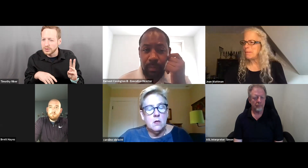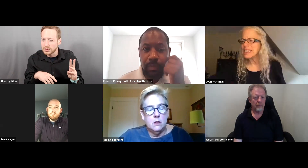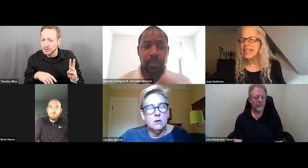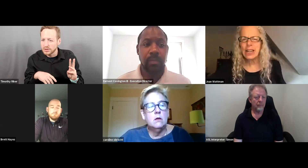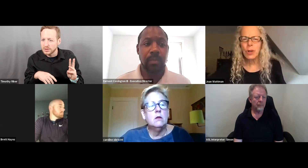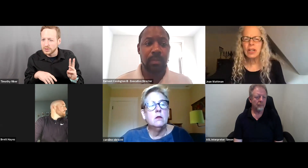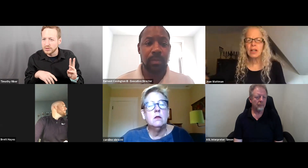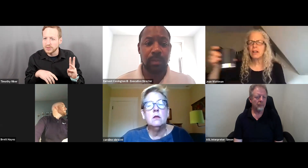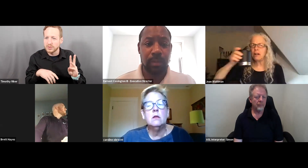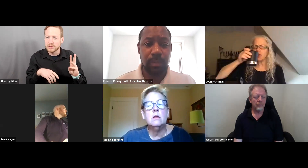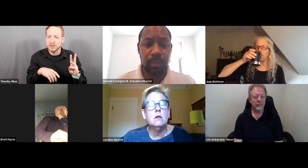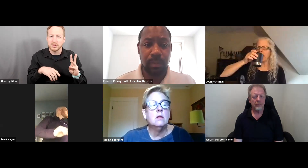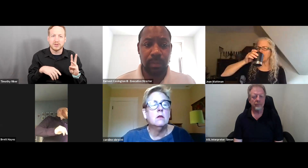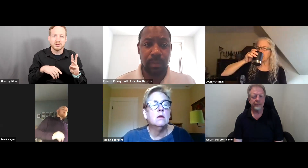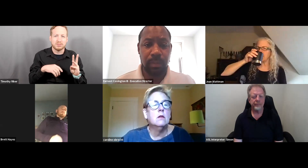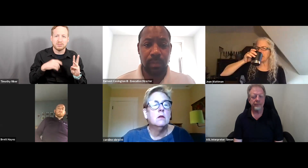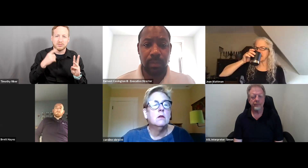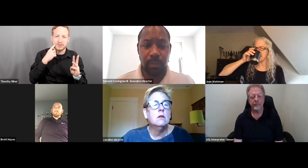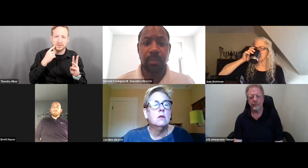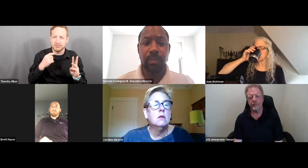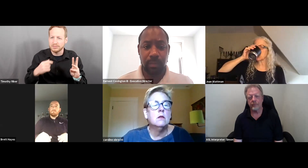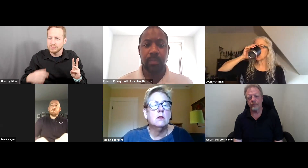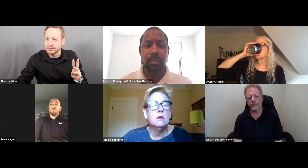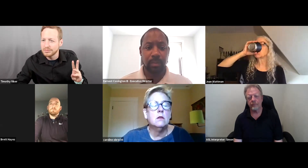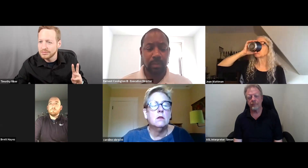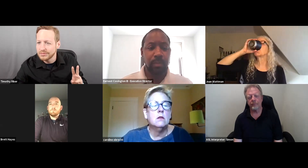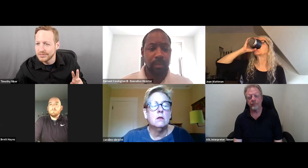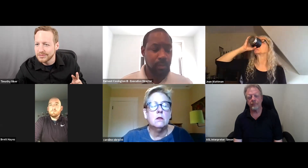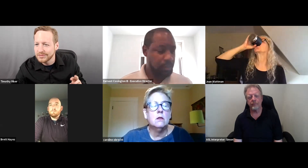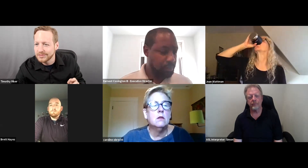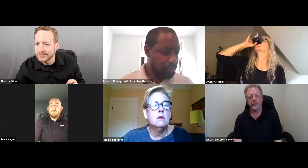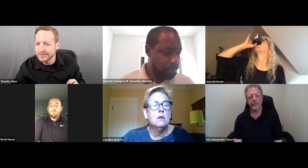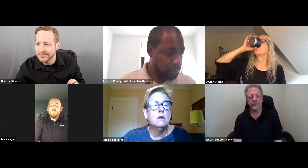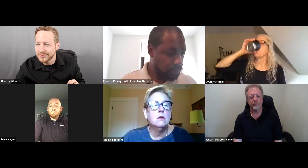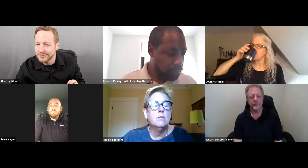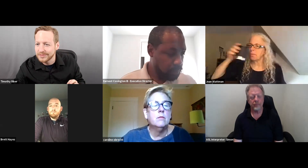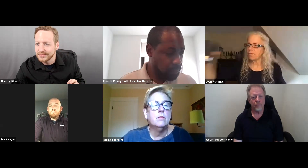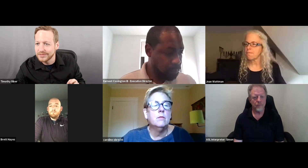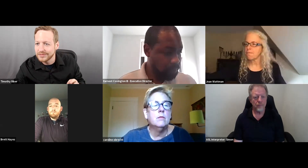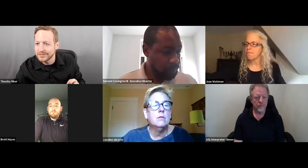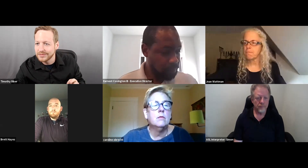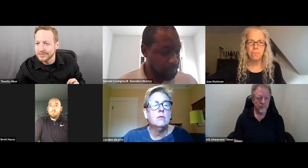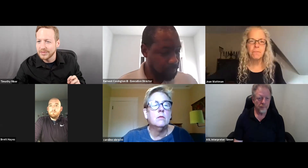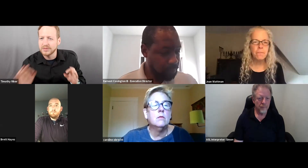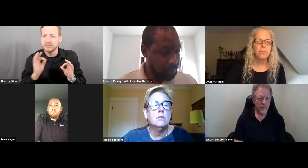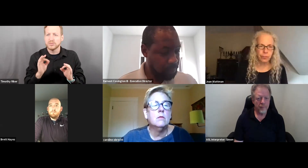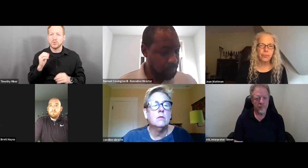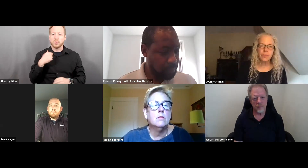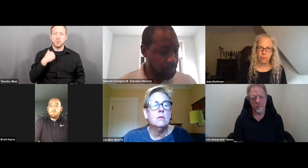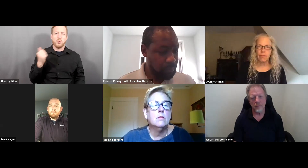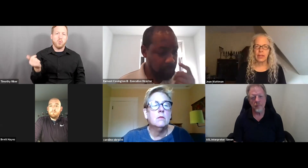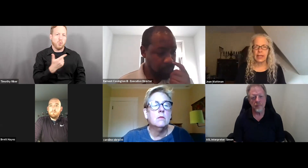am I missing anyone? Or do I have everybody? There's 6. Tina also voted